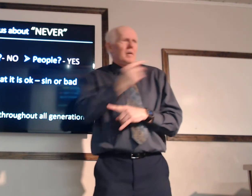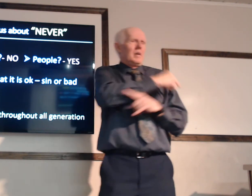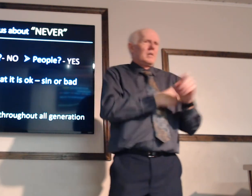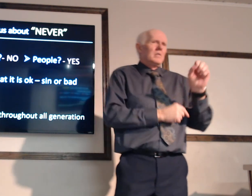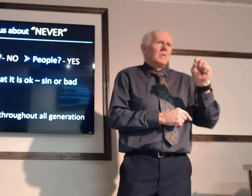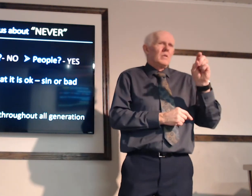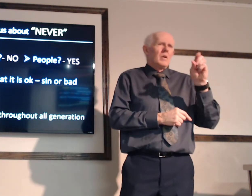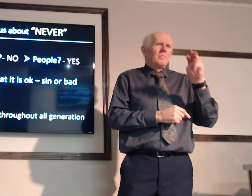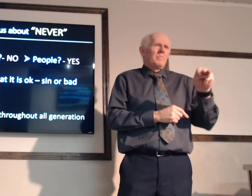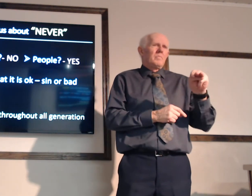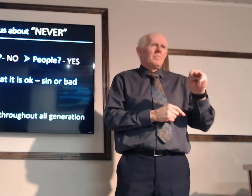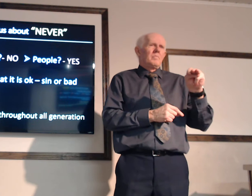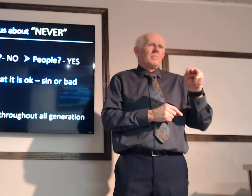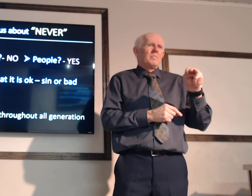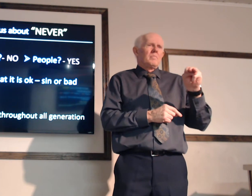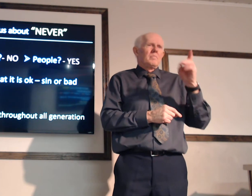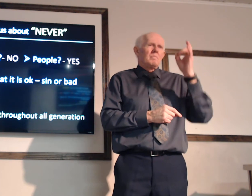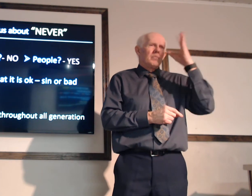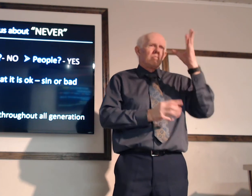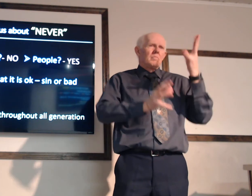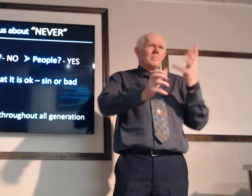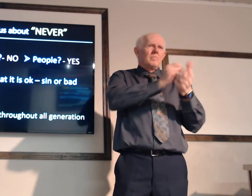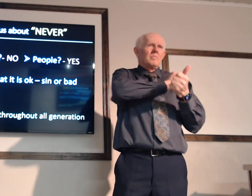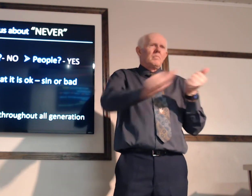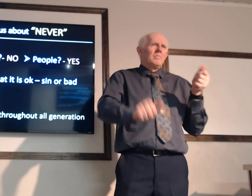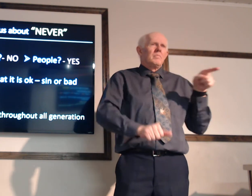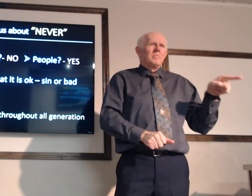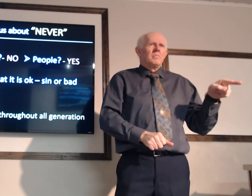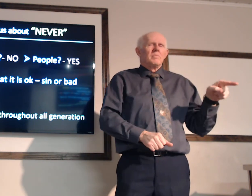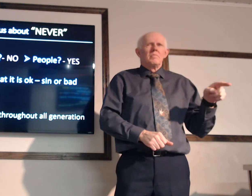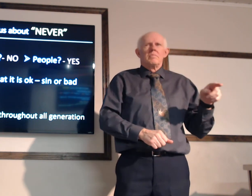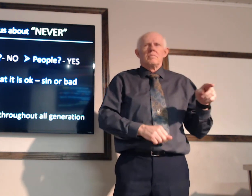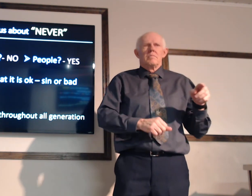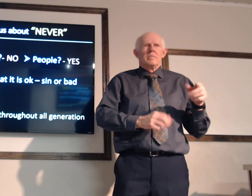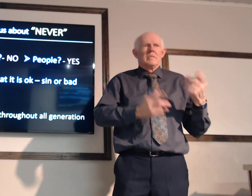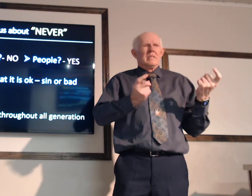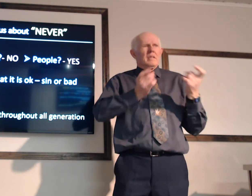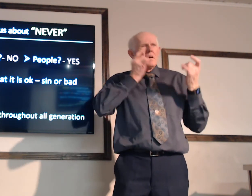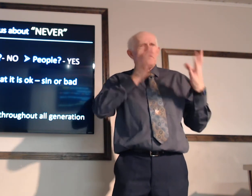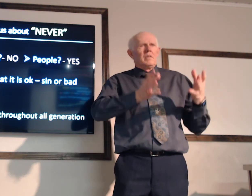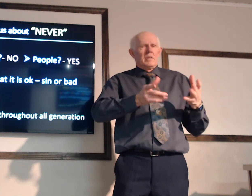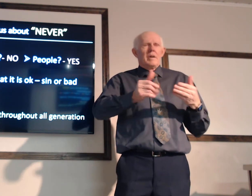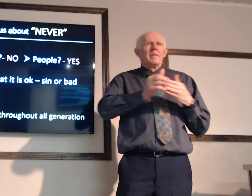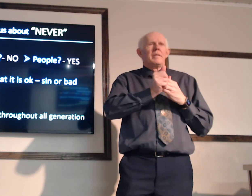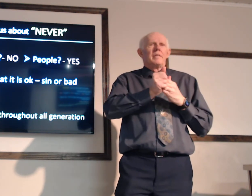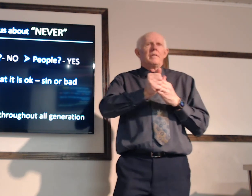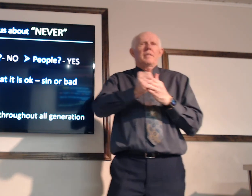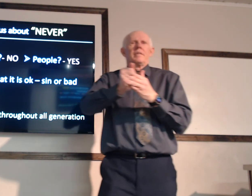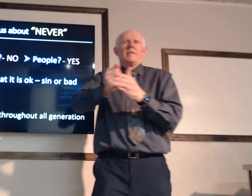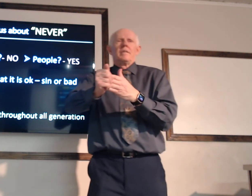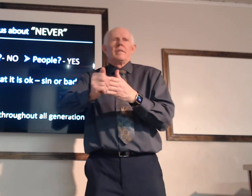up. Like Sodom was destroyed because the sin was so